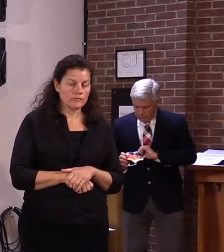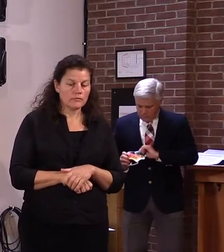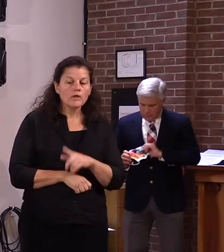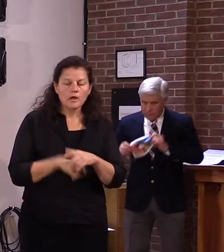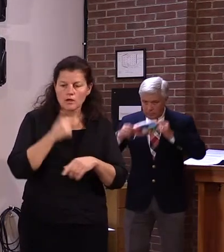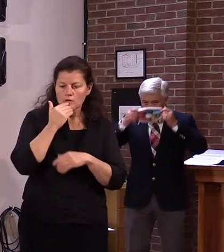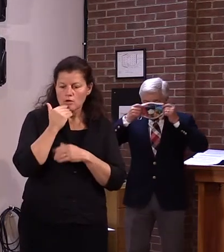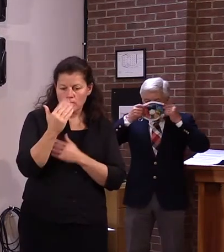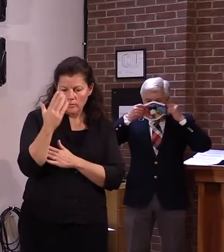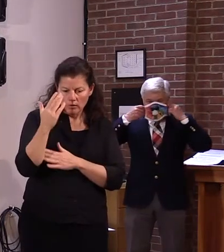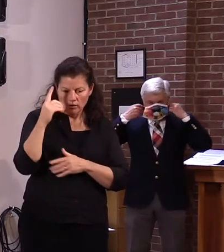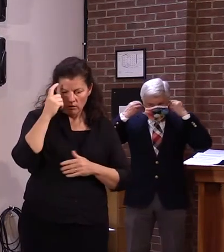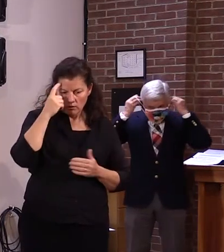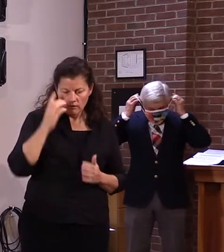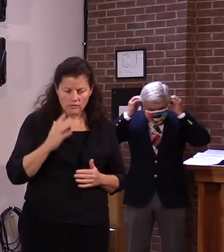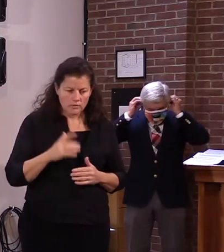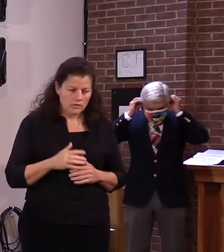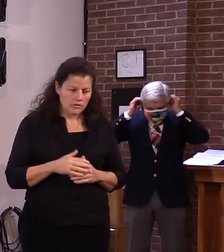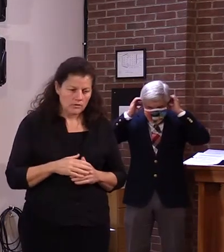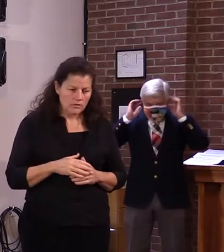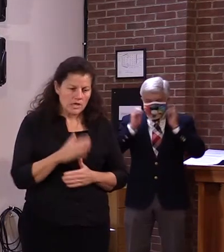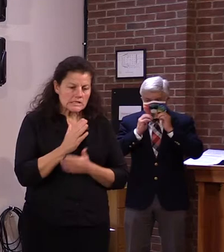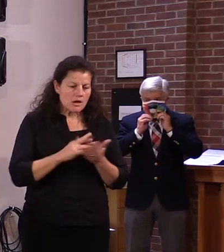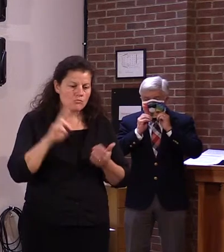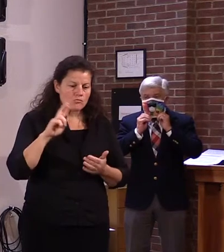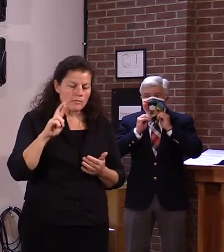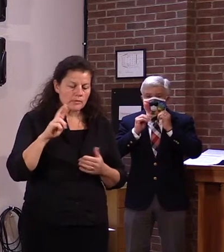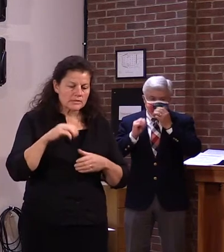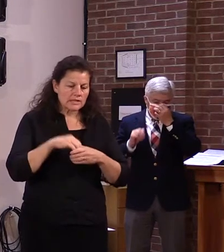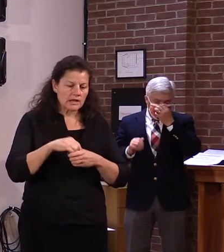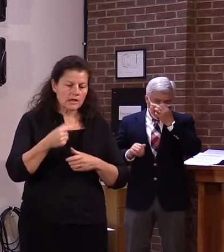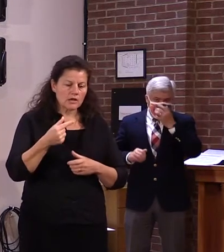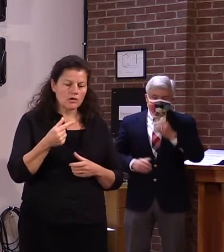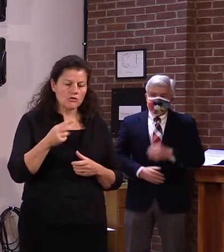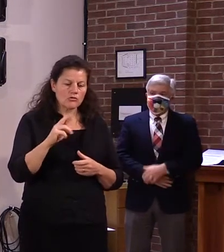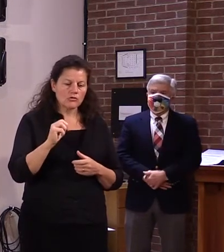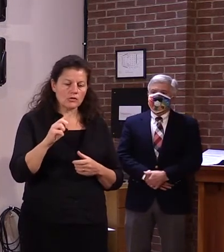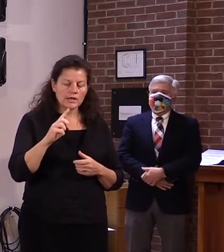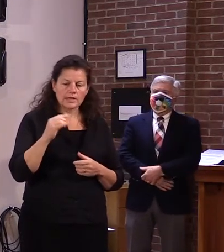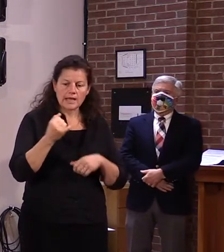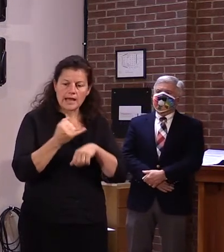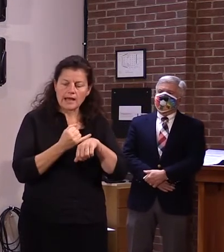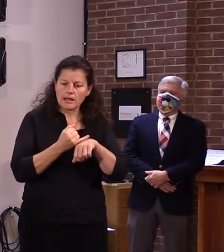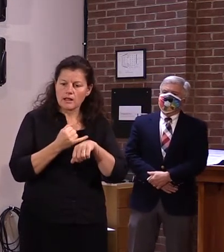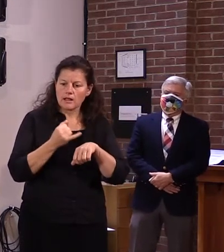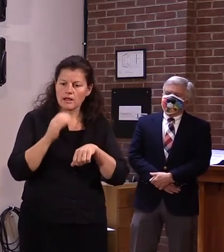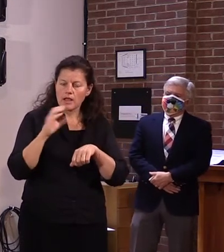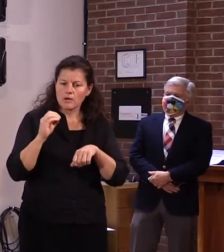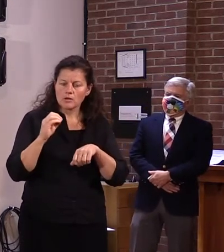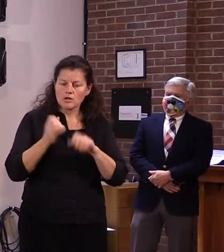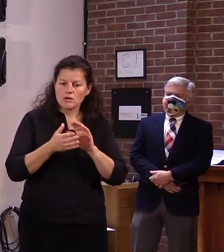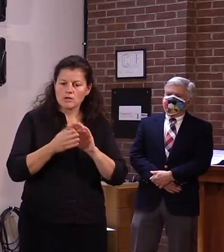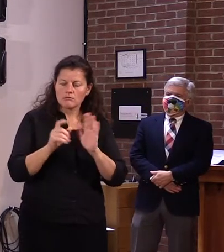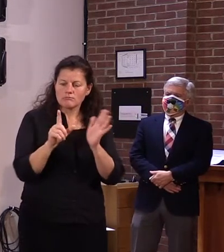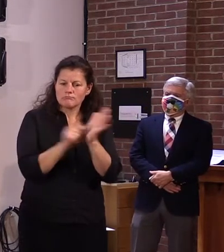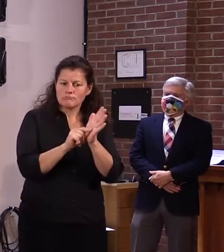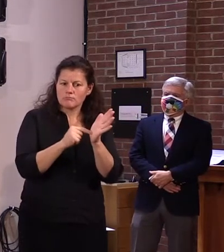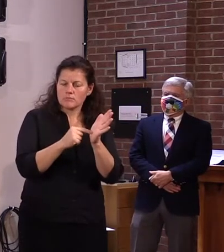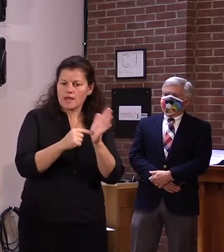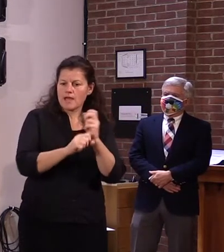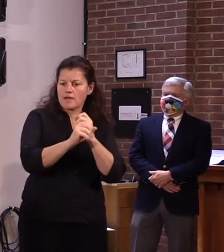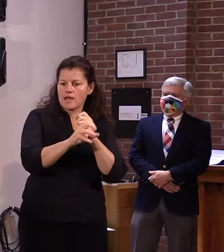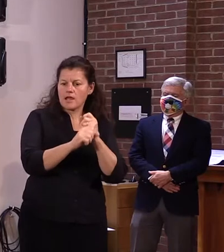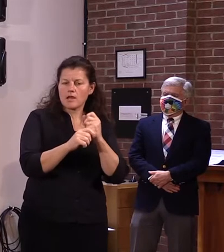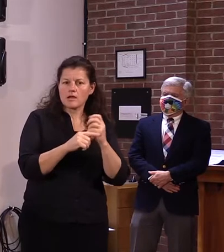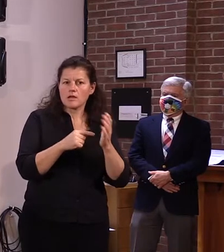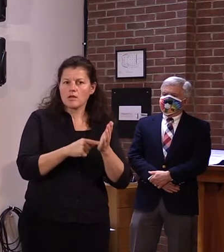Good morning, Governor. Some Republicans in Grand Isle County have run an ad in the island of a local newspaper saying that under the Global Warming